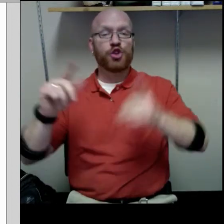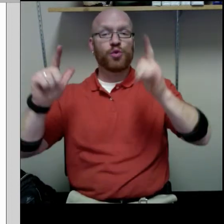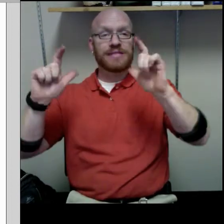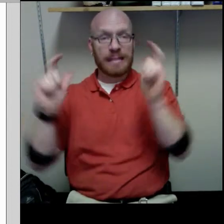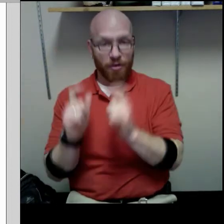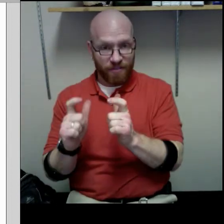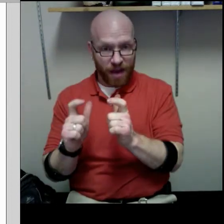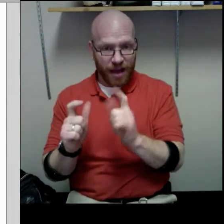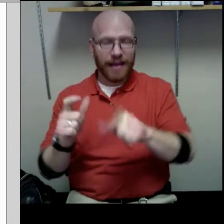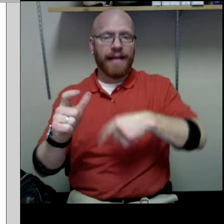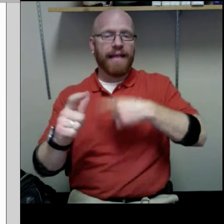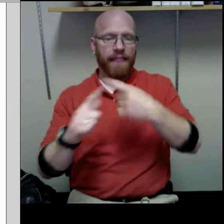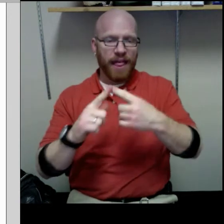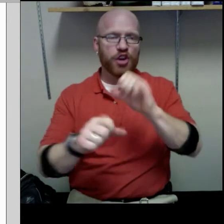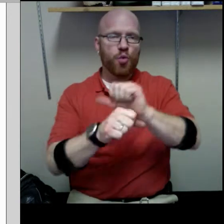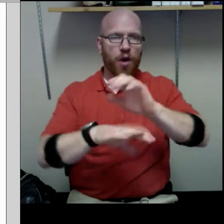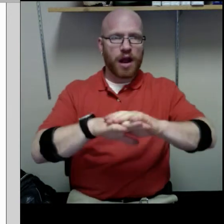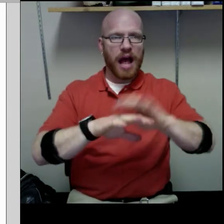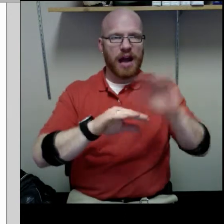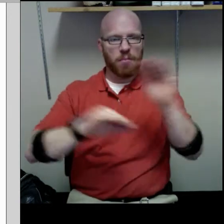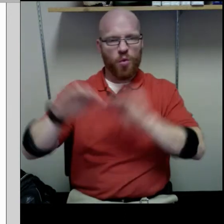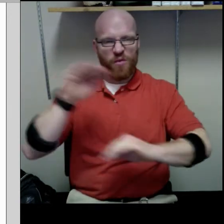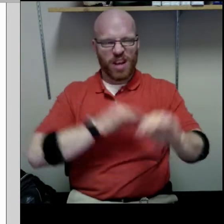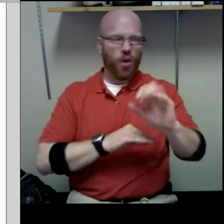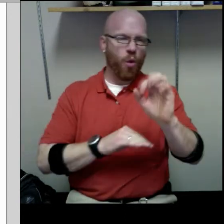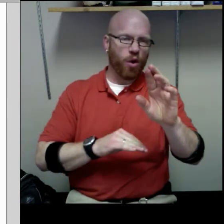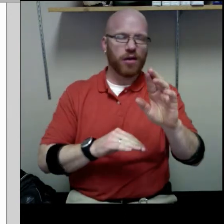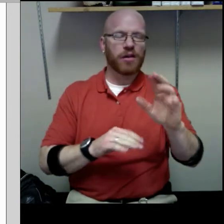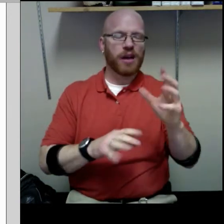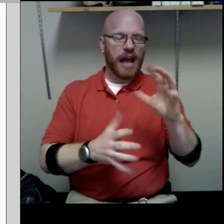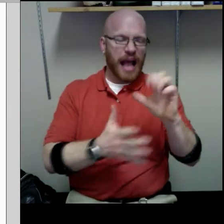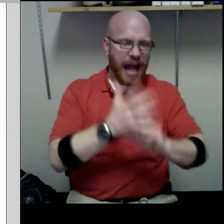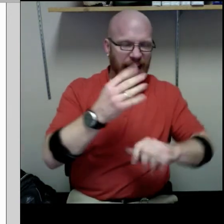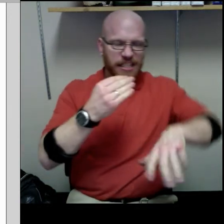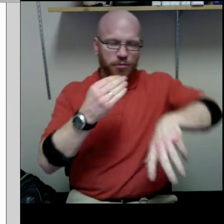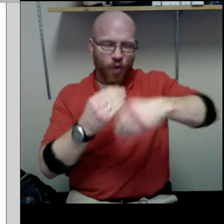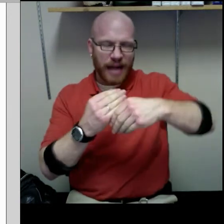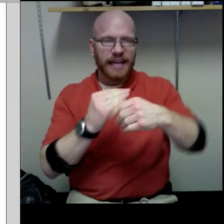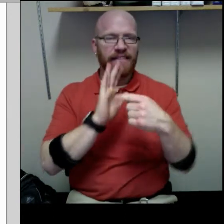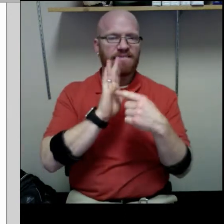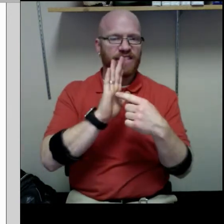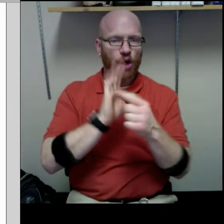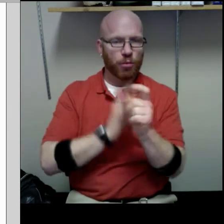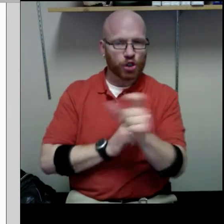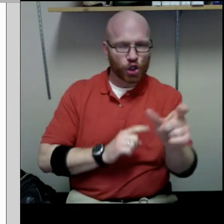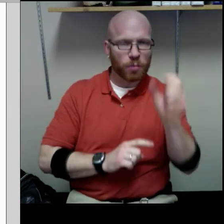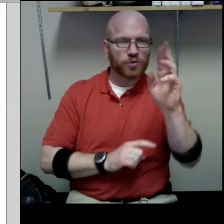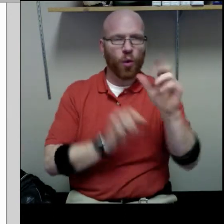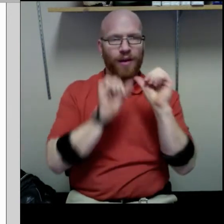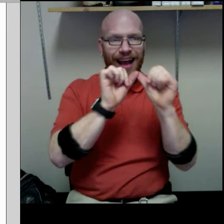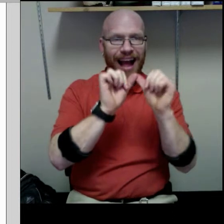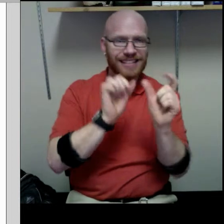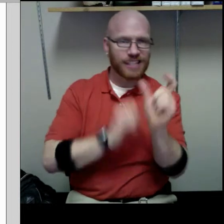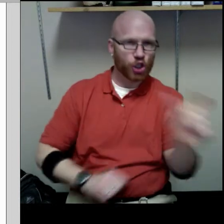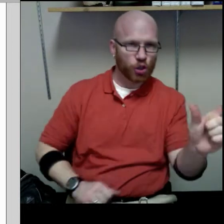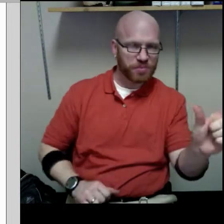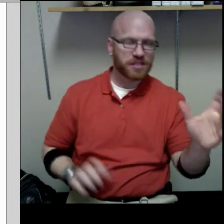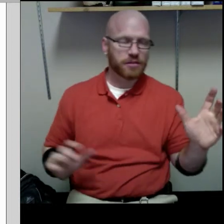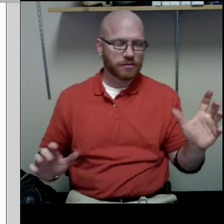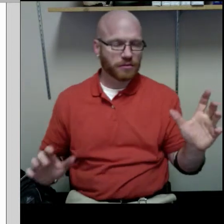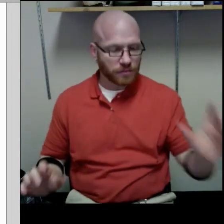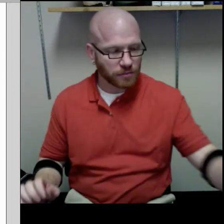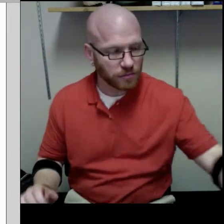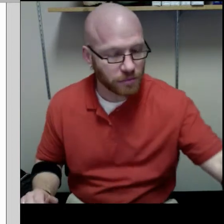After you simplify, then you work on moving or adding, subtracting variable terms or constant